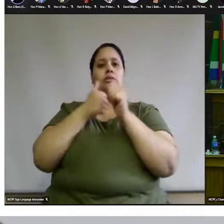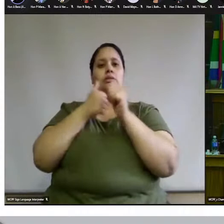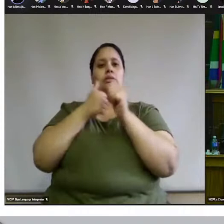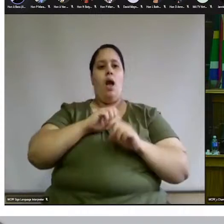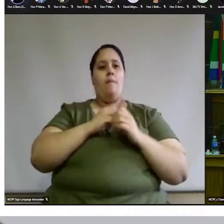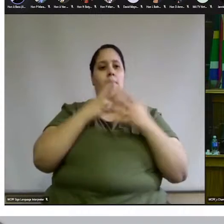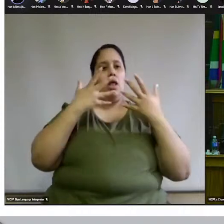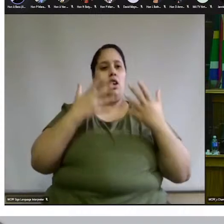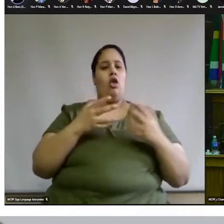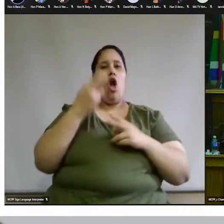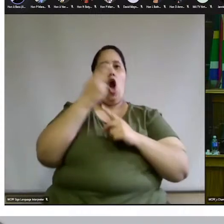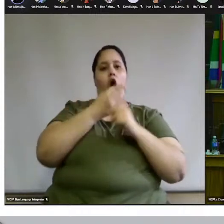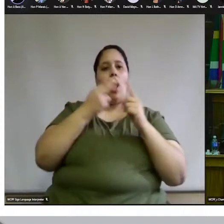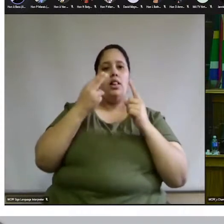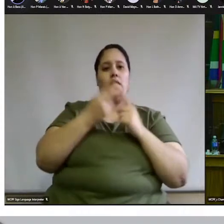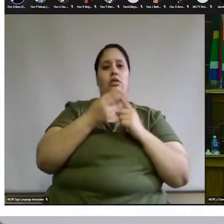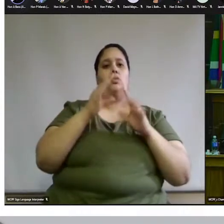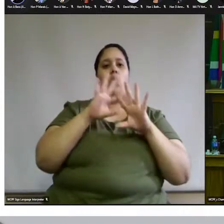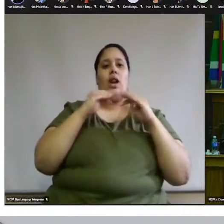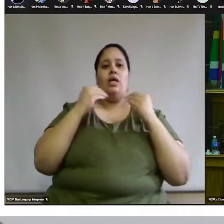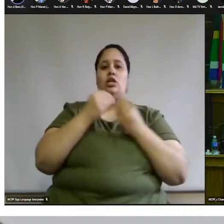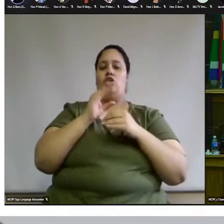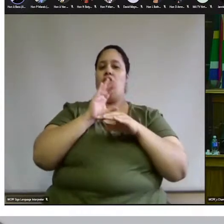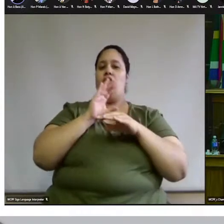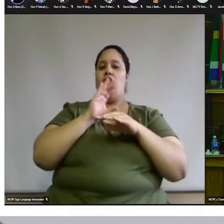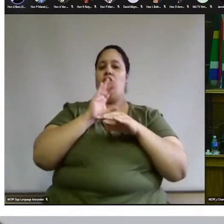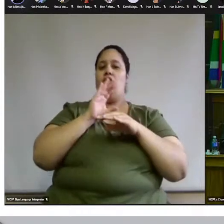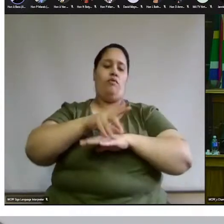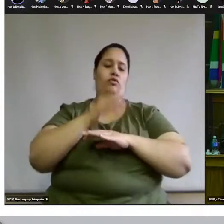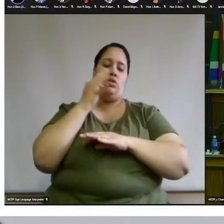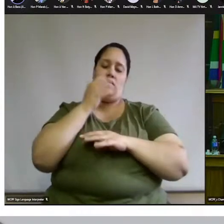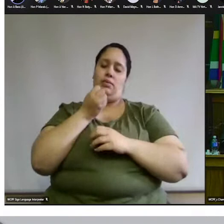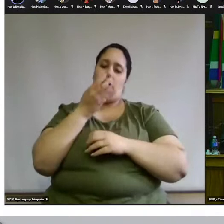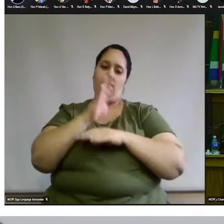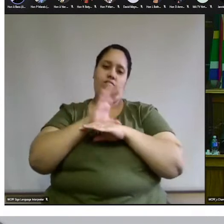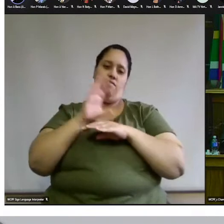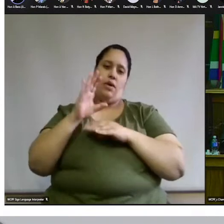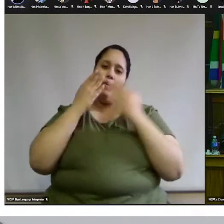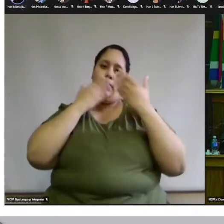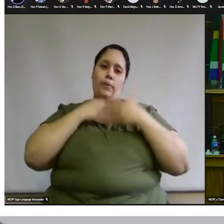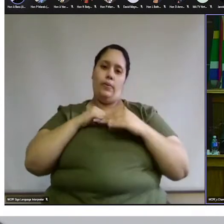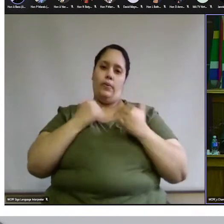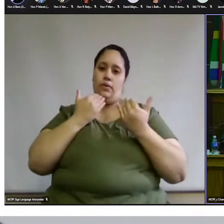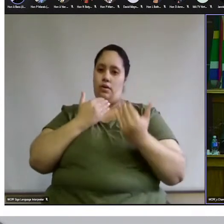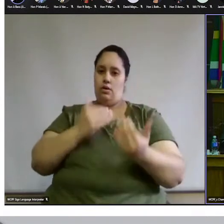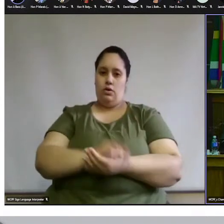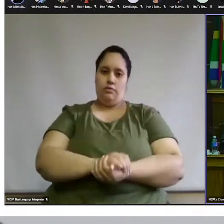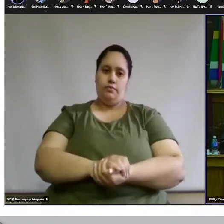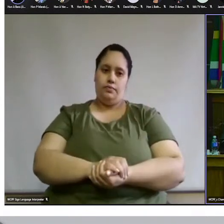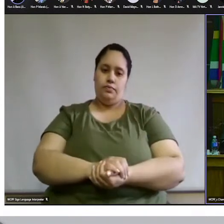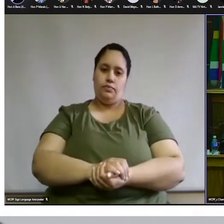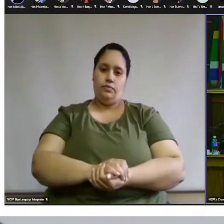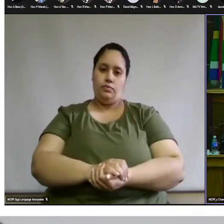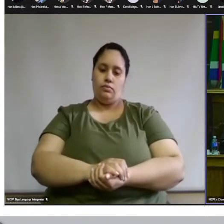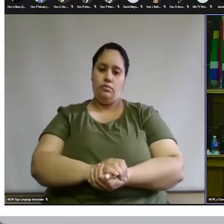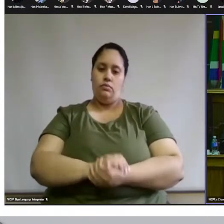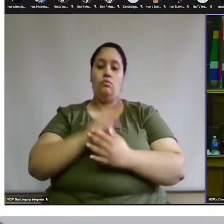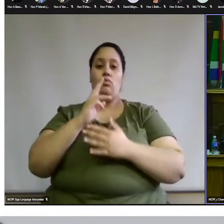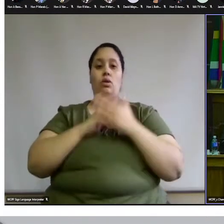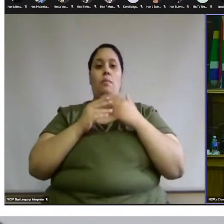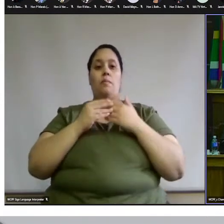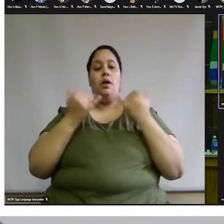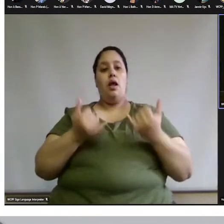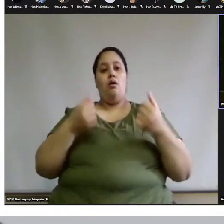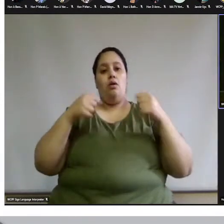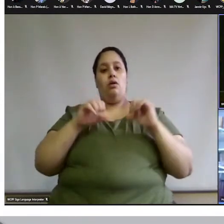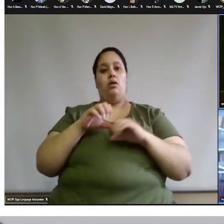of artists and organizations are not funded by the provincial government. I thank you, Deputy Speaker. Thank you very much, Honourable Member. And I recognize